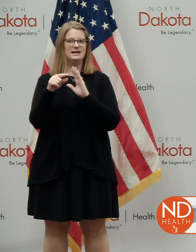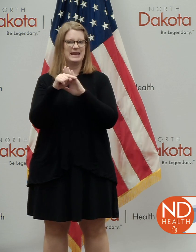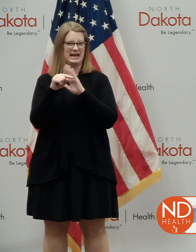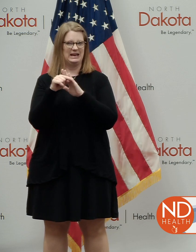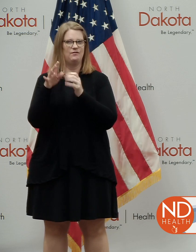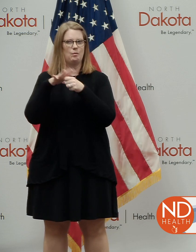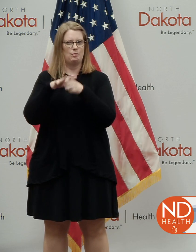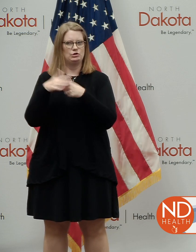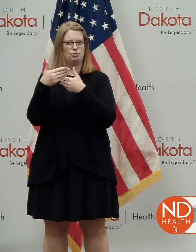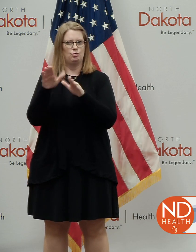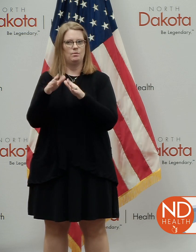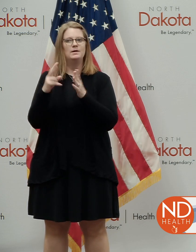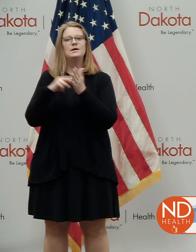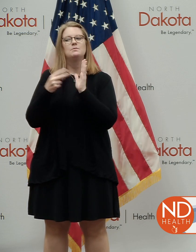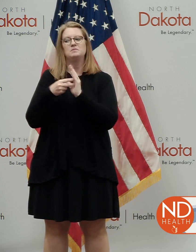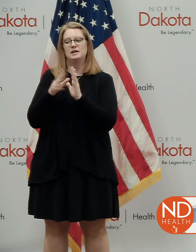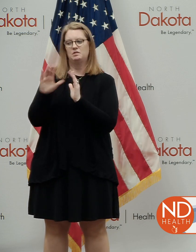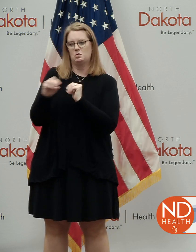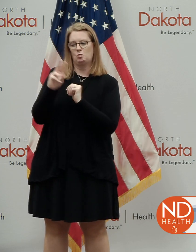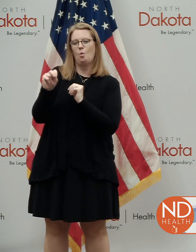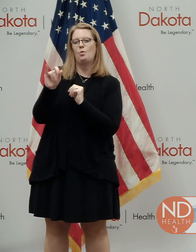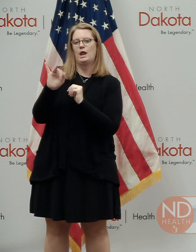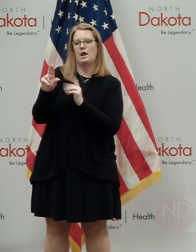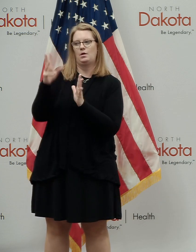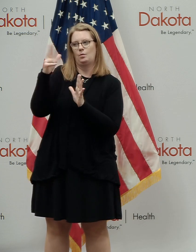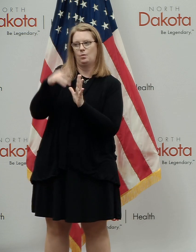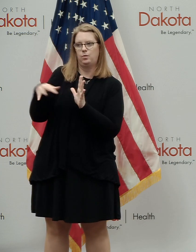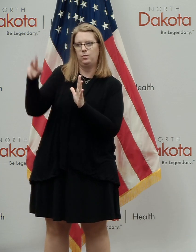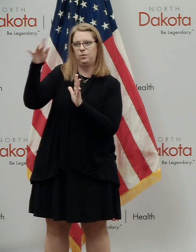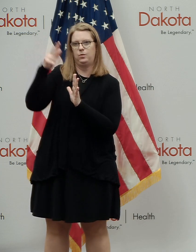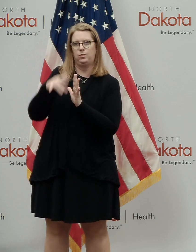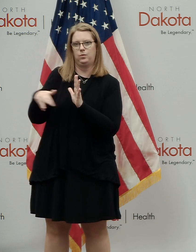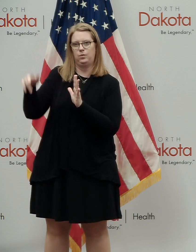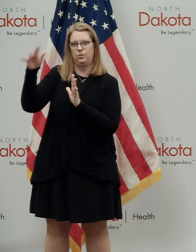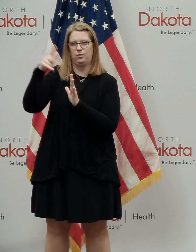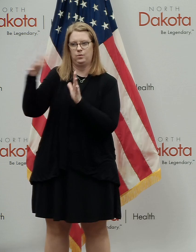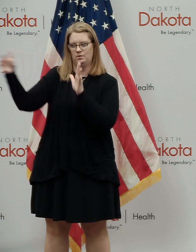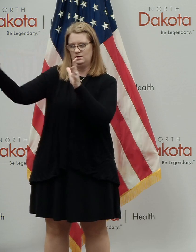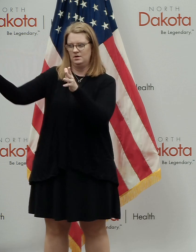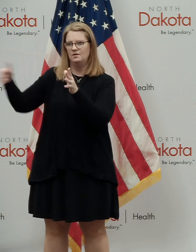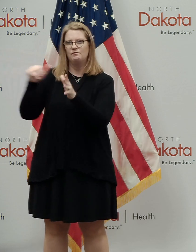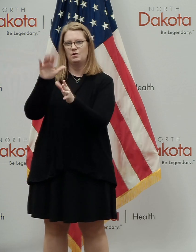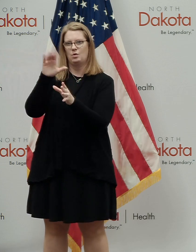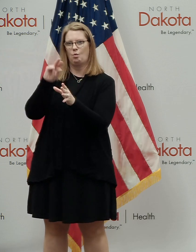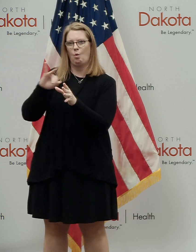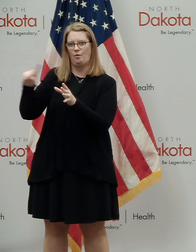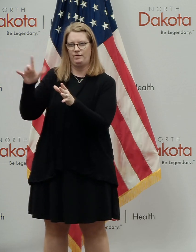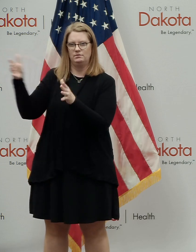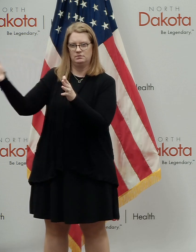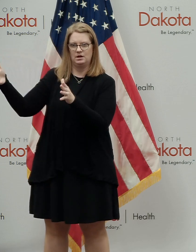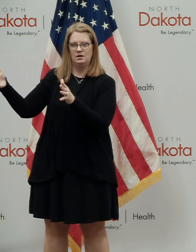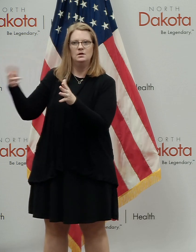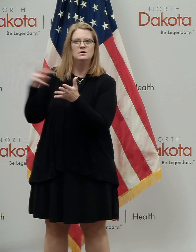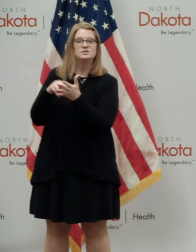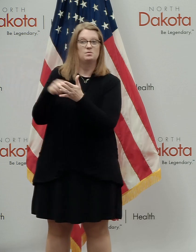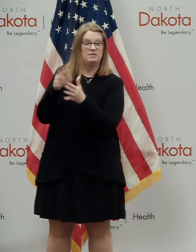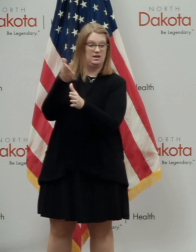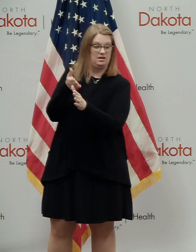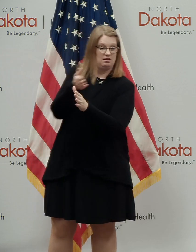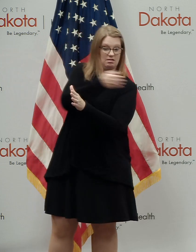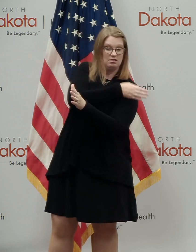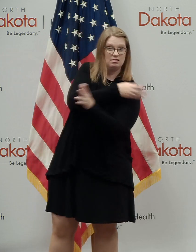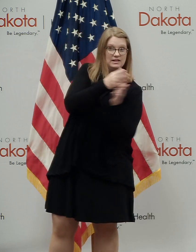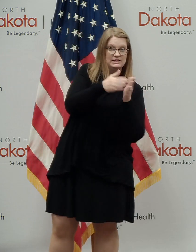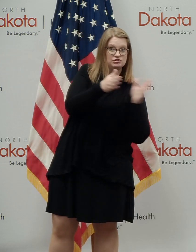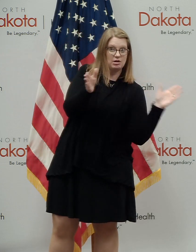so once you're in that room, we're protecting the general population of the hospital from that air. We